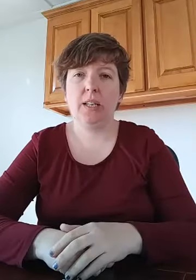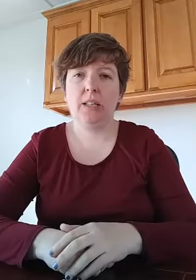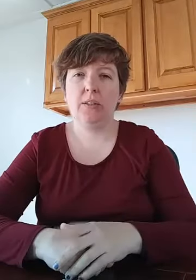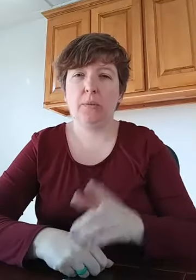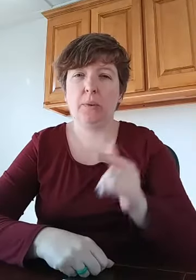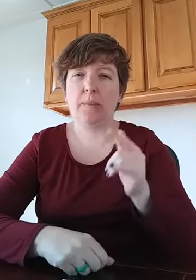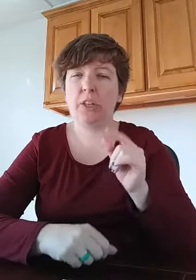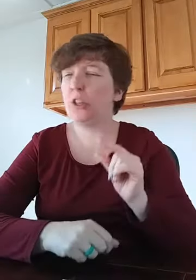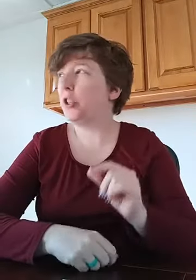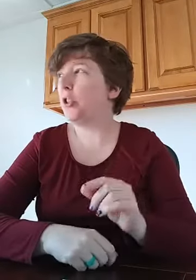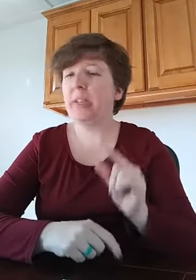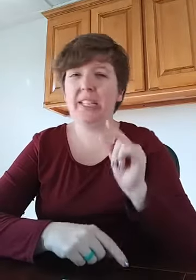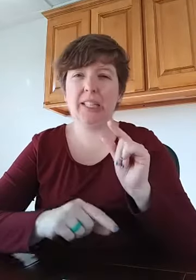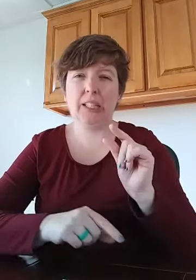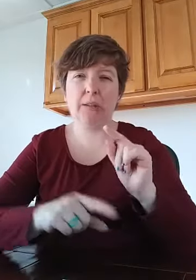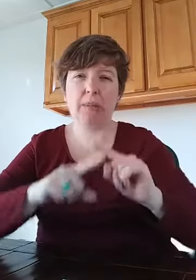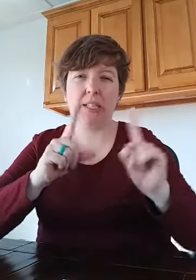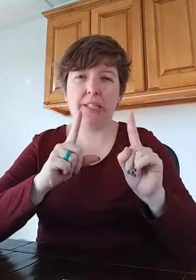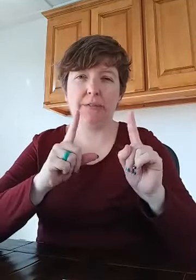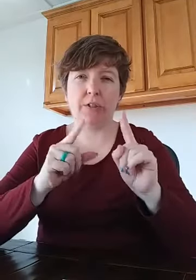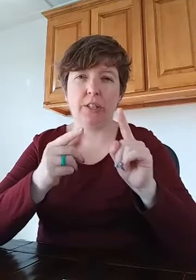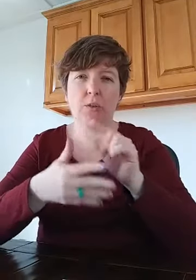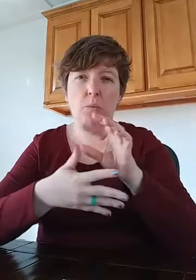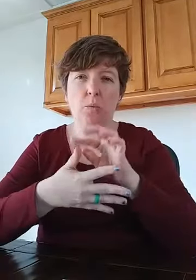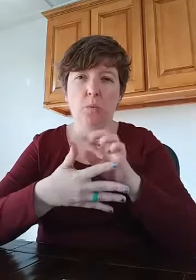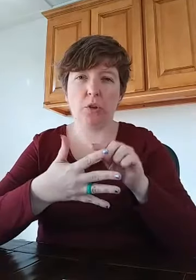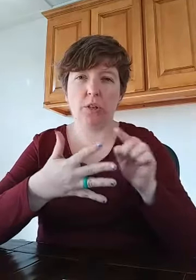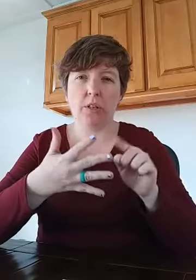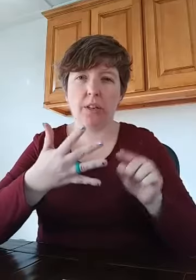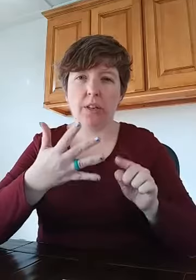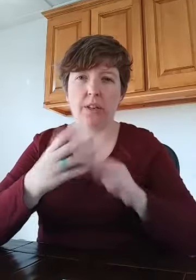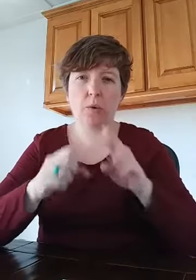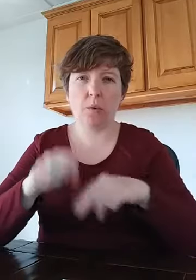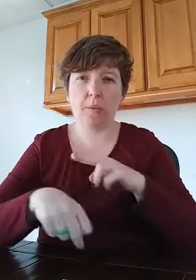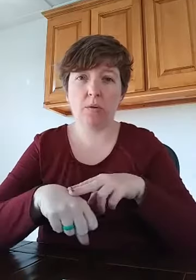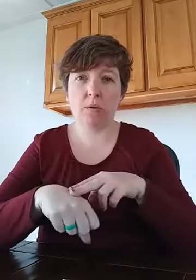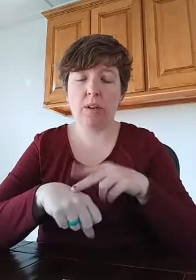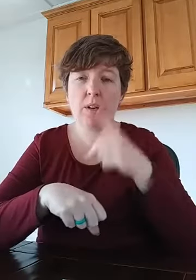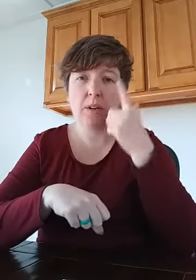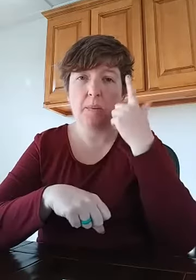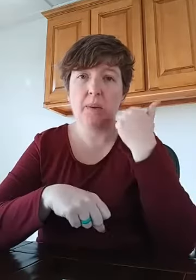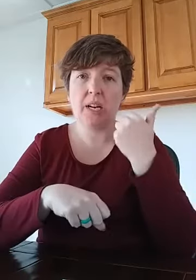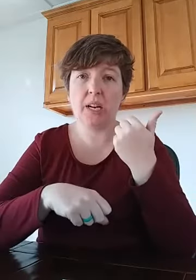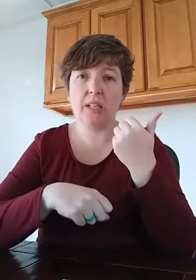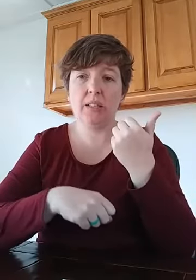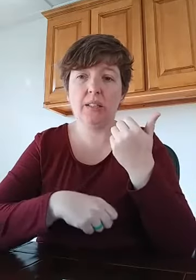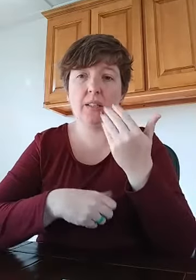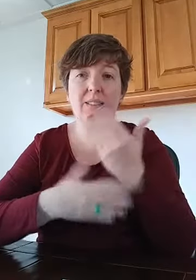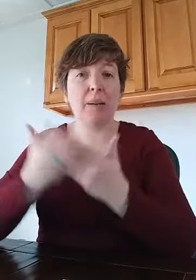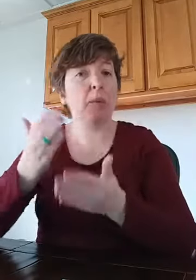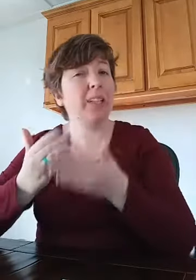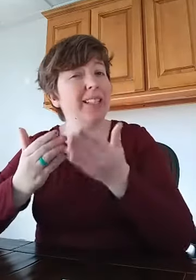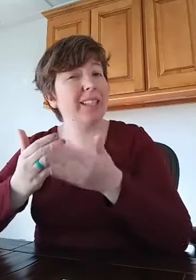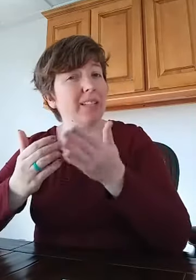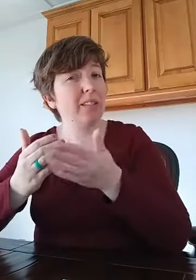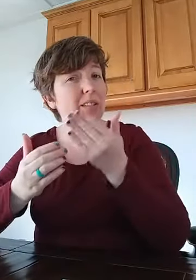So I'm going to do it in a little bit different order than normal because some are easier and